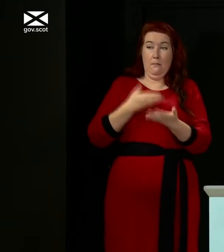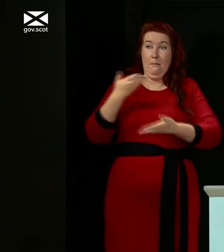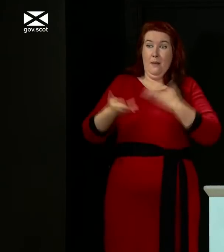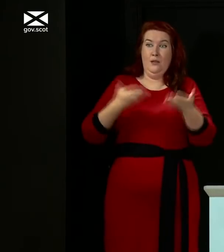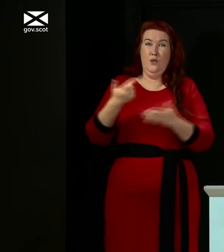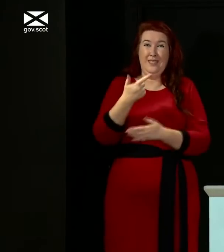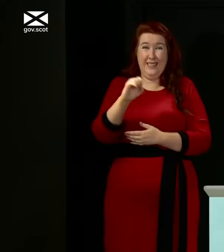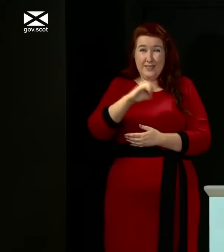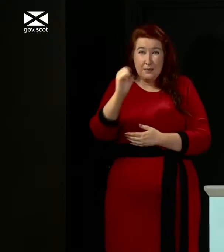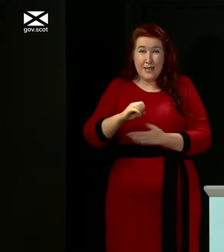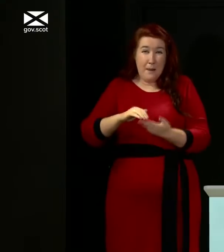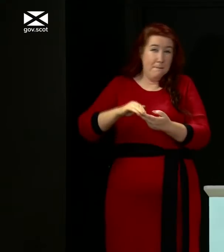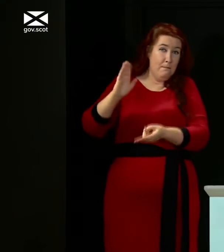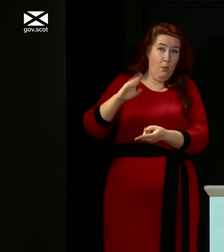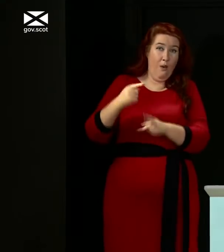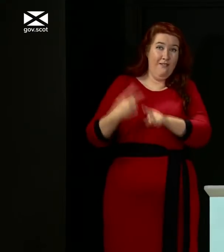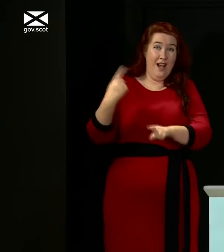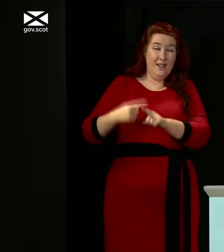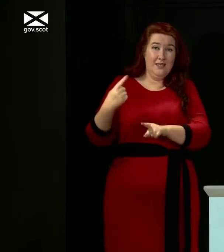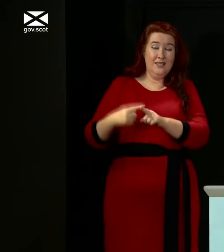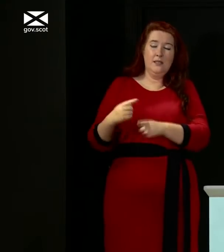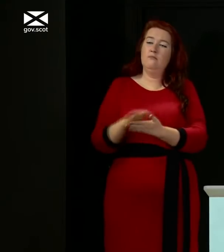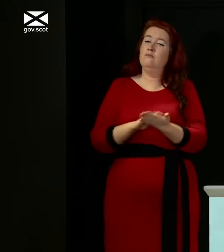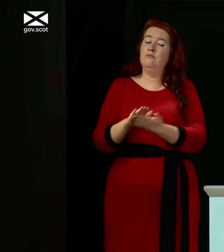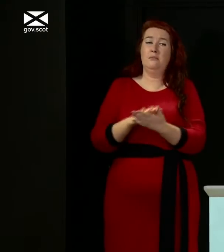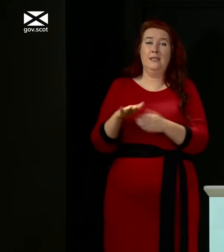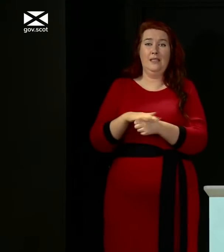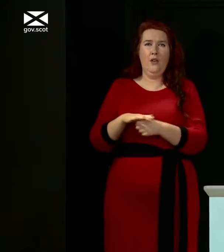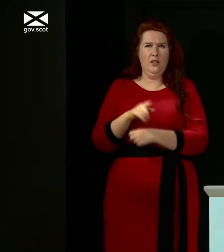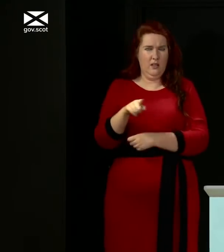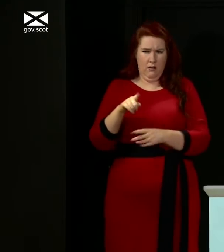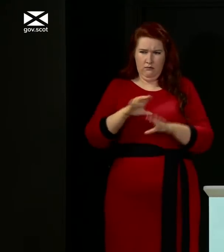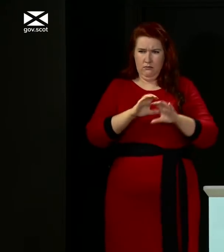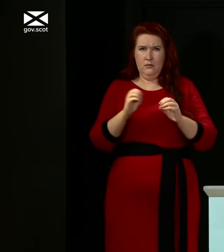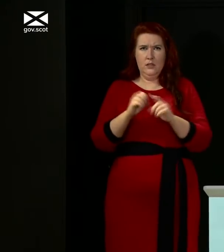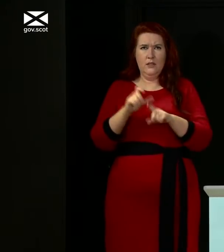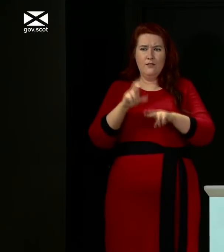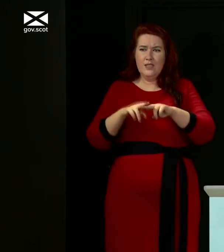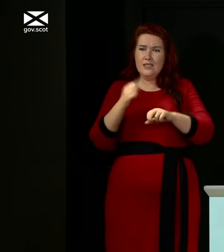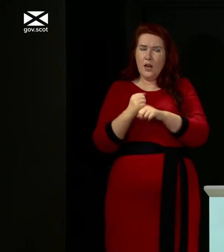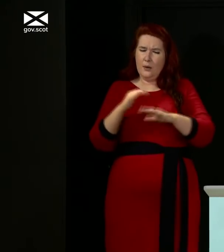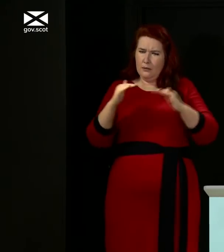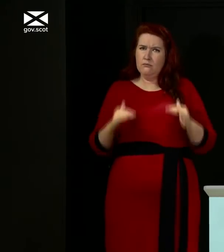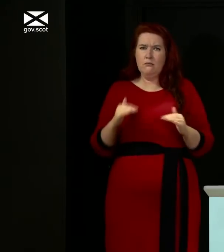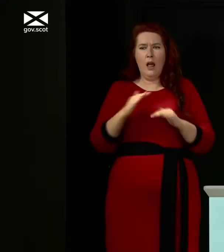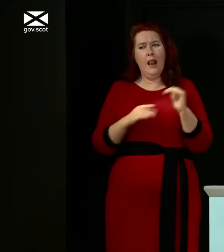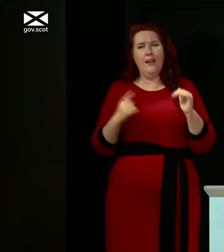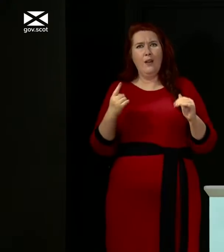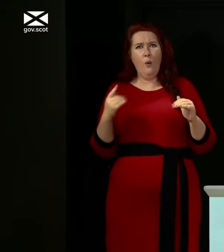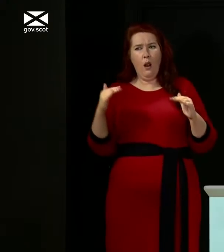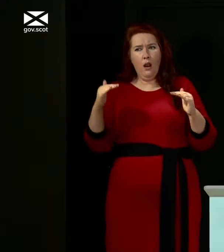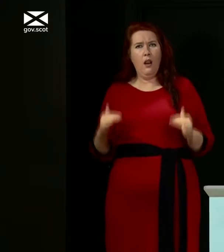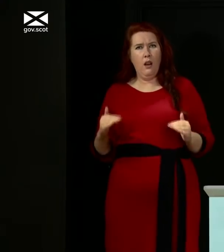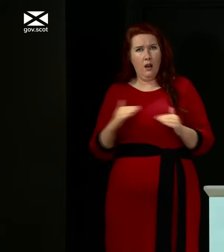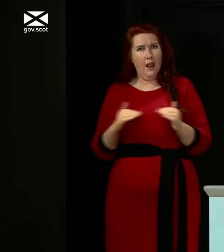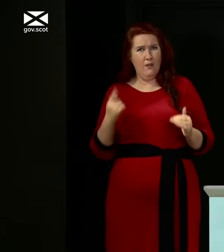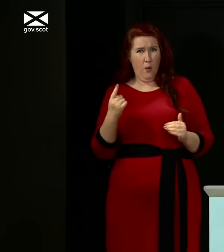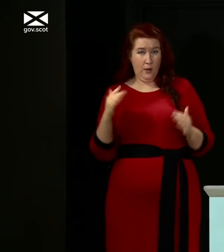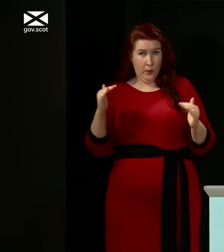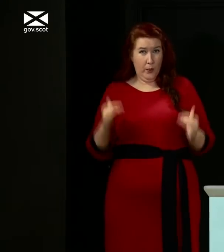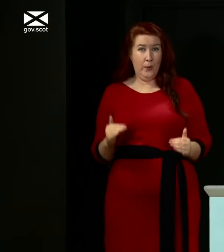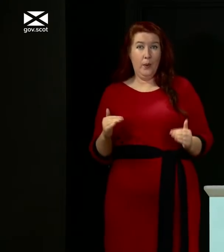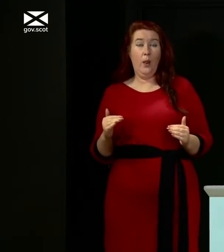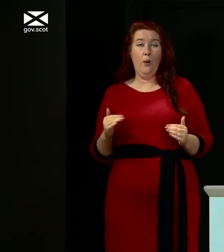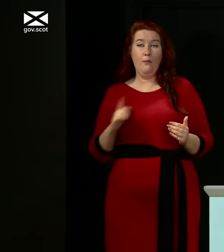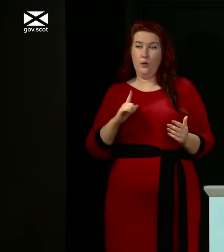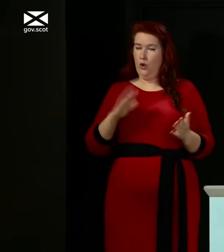you rightly say in Dumfries and Galloway, the borders. These are areas we moved down into level 1 not long before the end of the year because